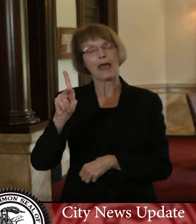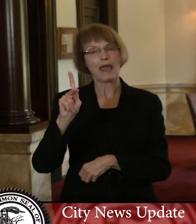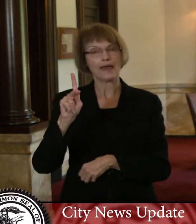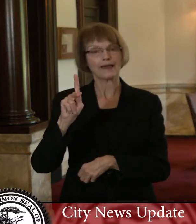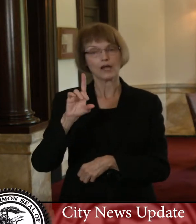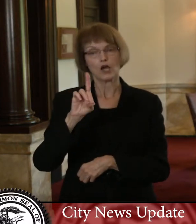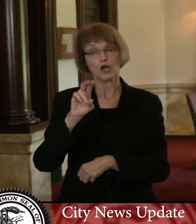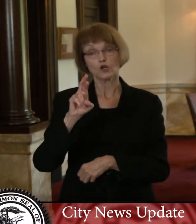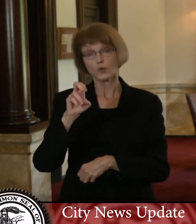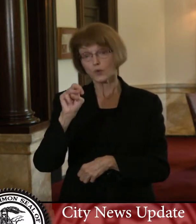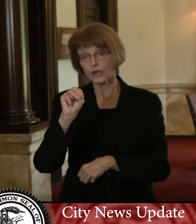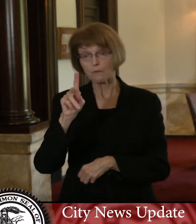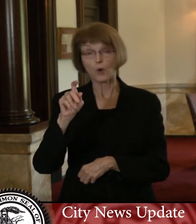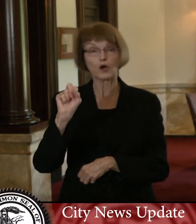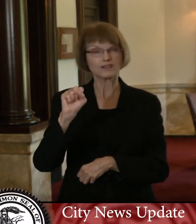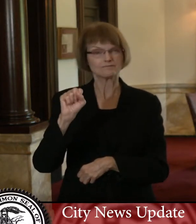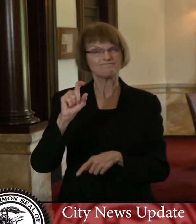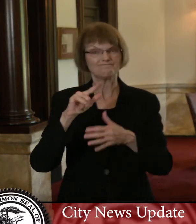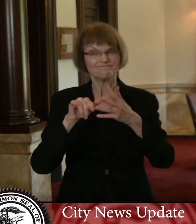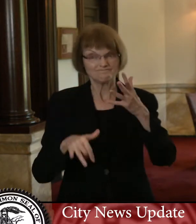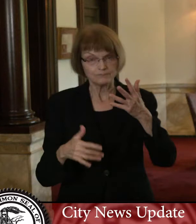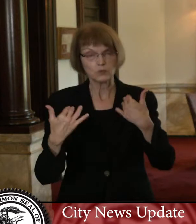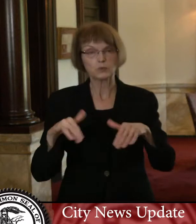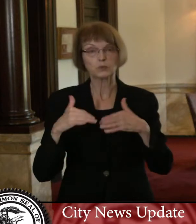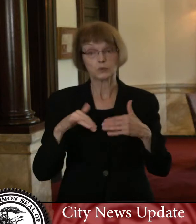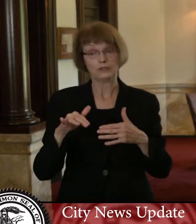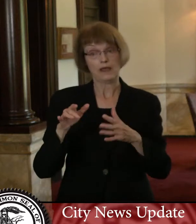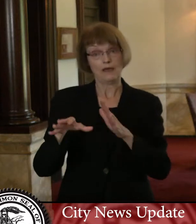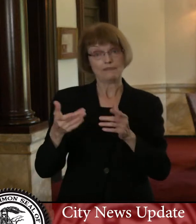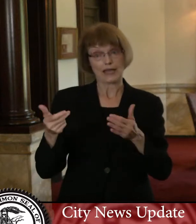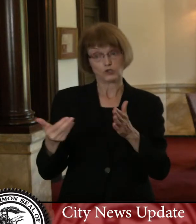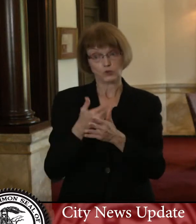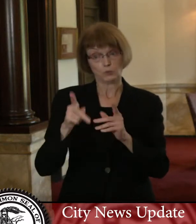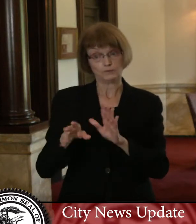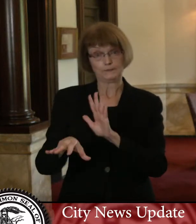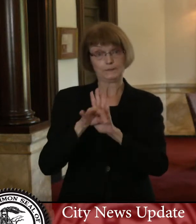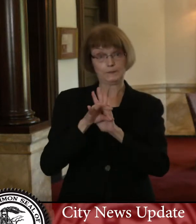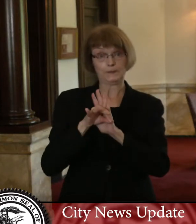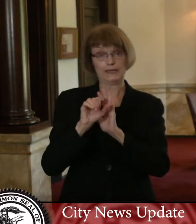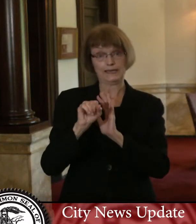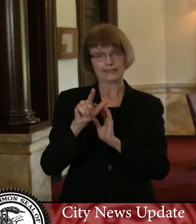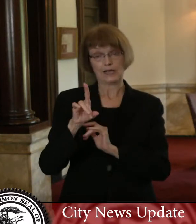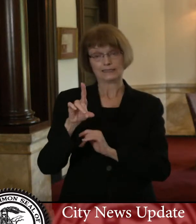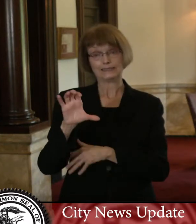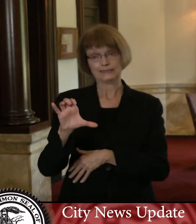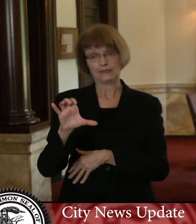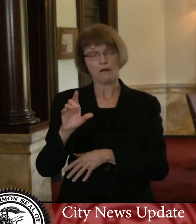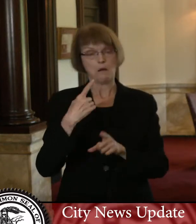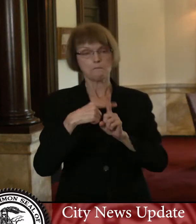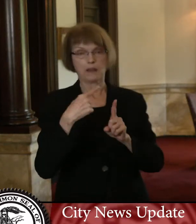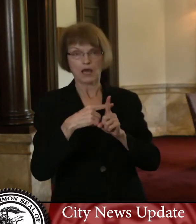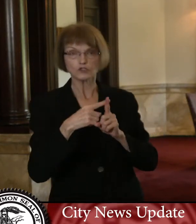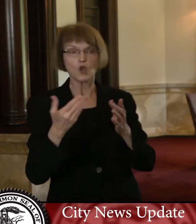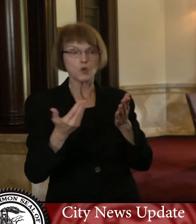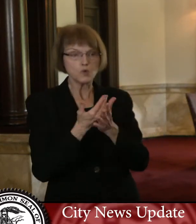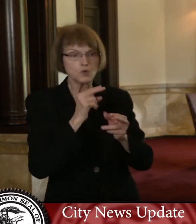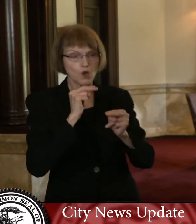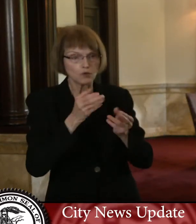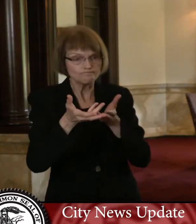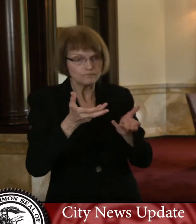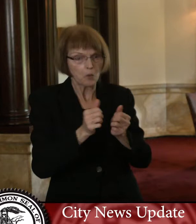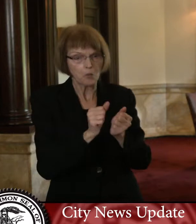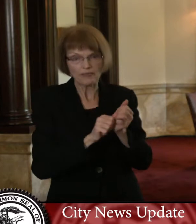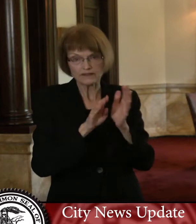more. This new appointment to the SLDC and successful negotiations with the Foundry developers illustrates our commitment